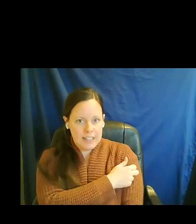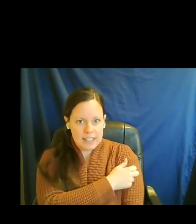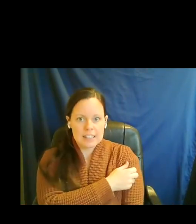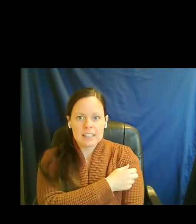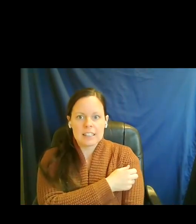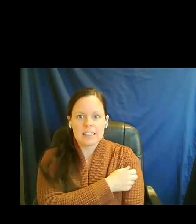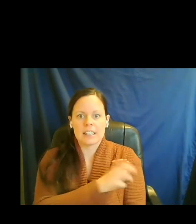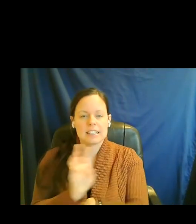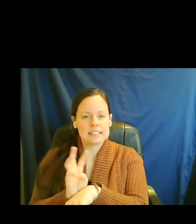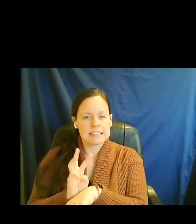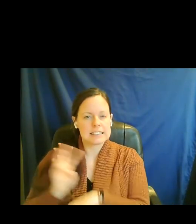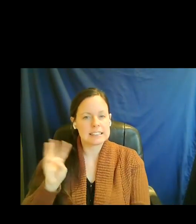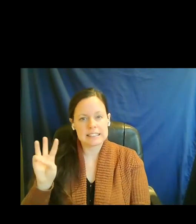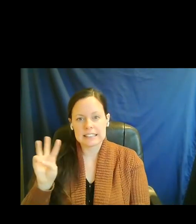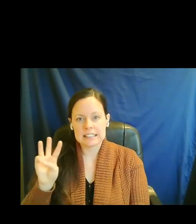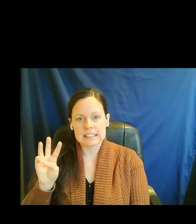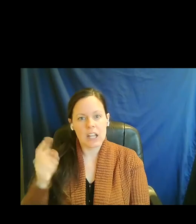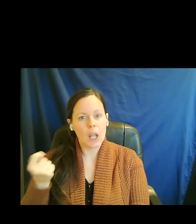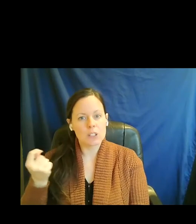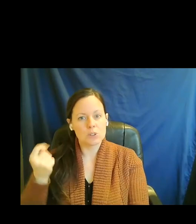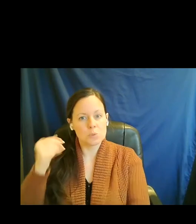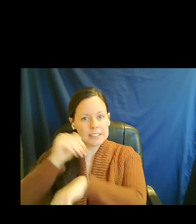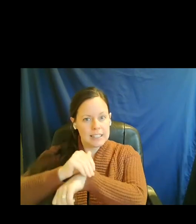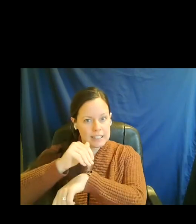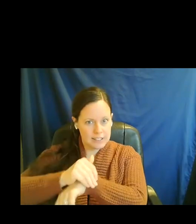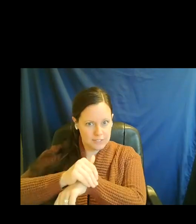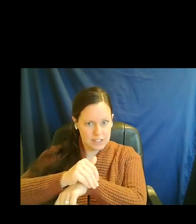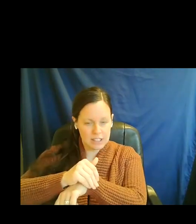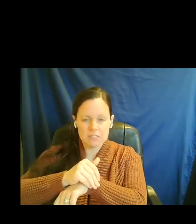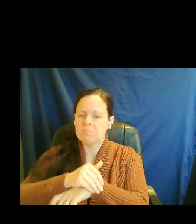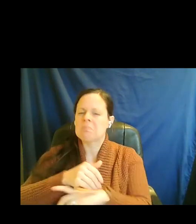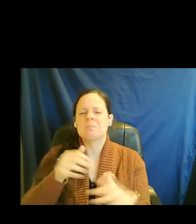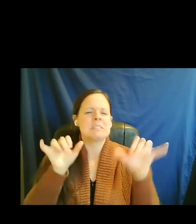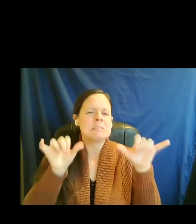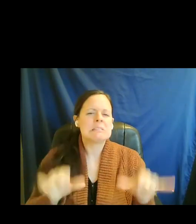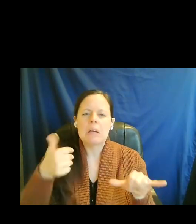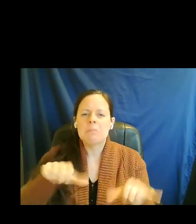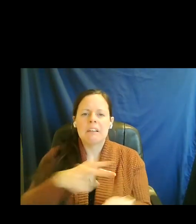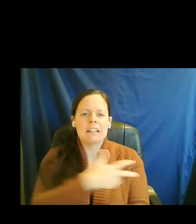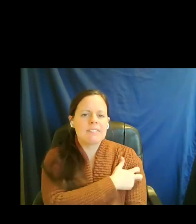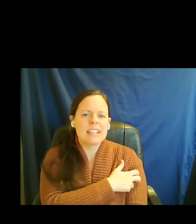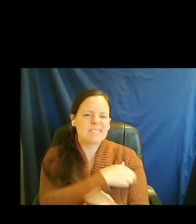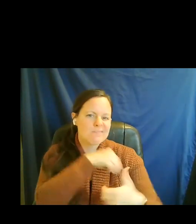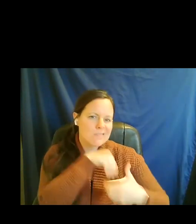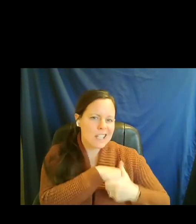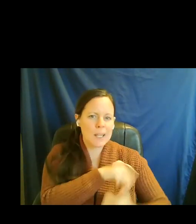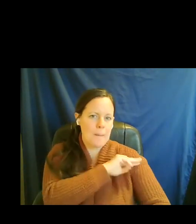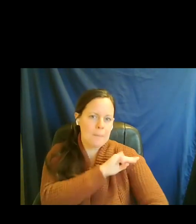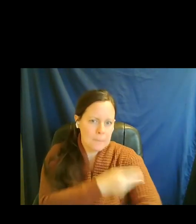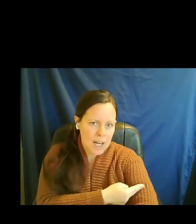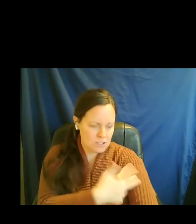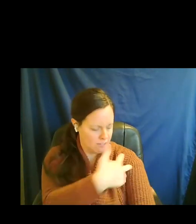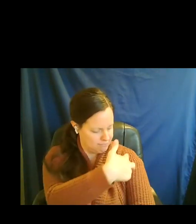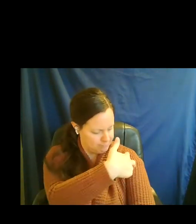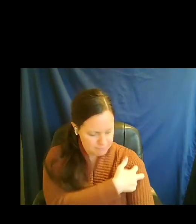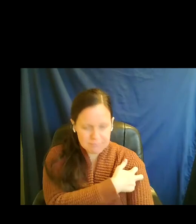6 o'clock on Tuesday evening. And it's just like any vaccine, it's an intramuscular shot. So I got it in